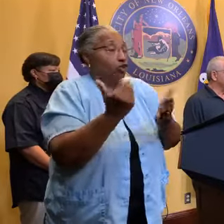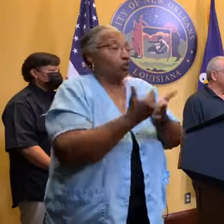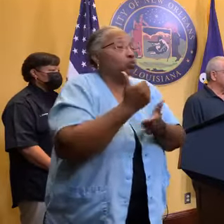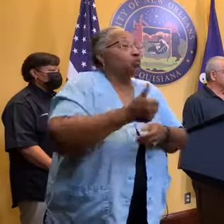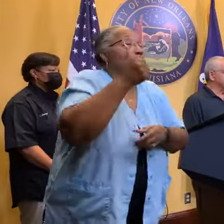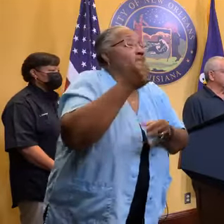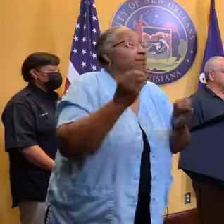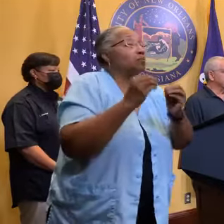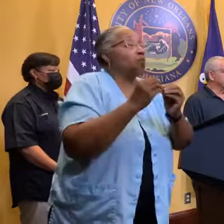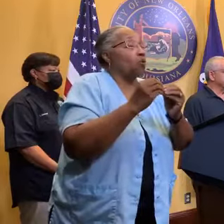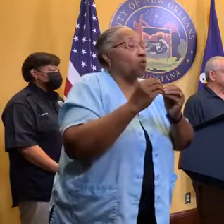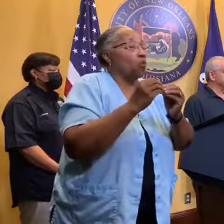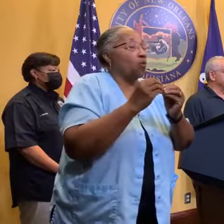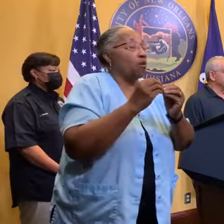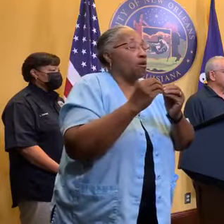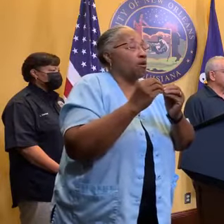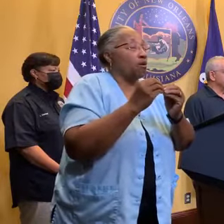more advanced